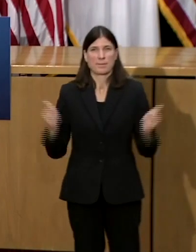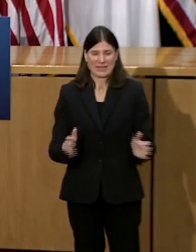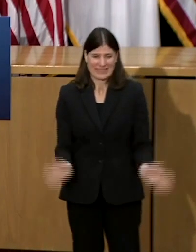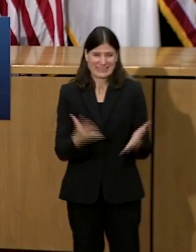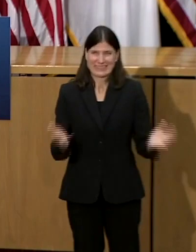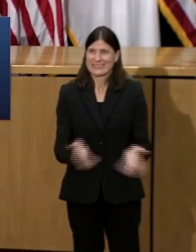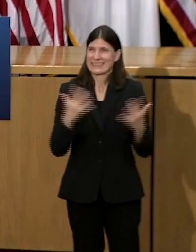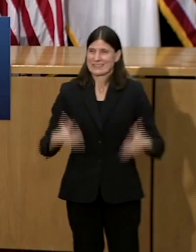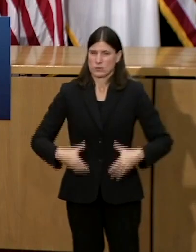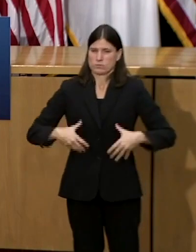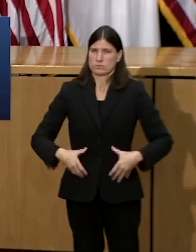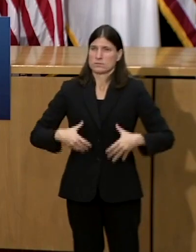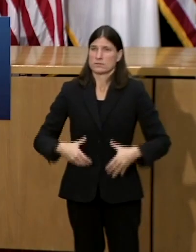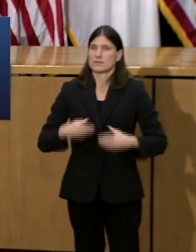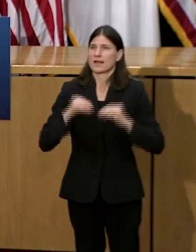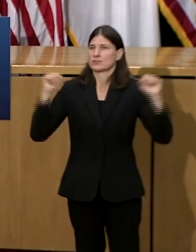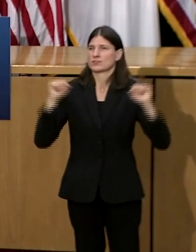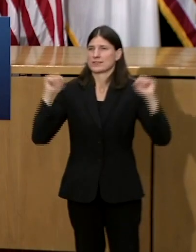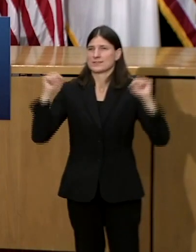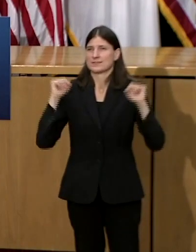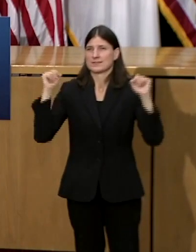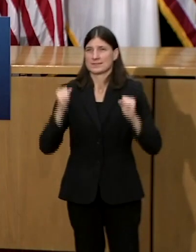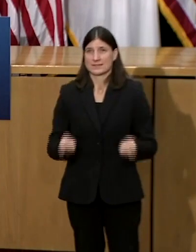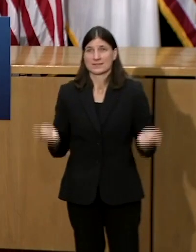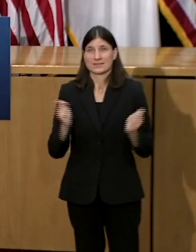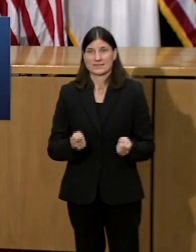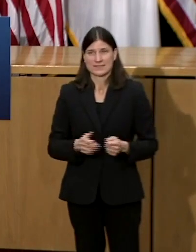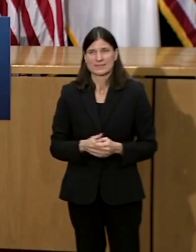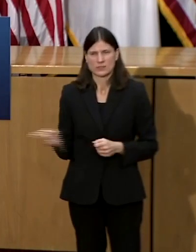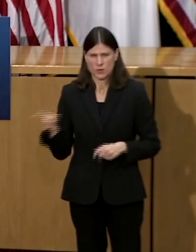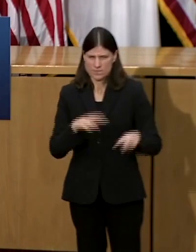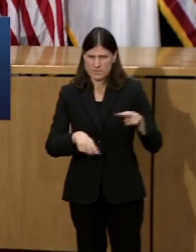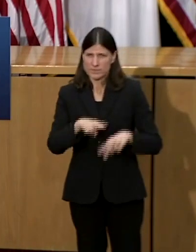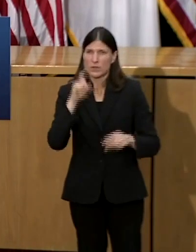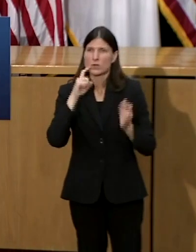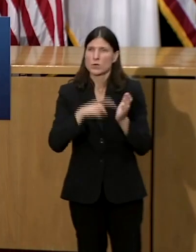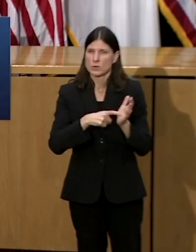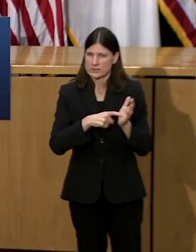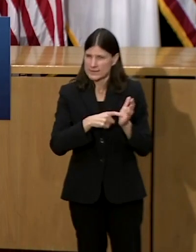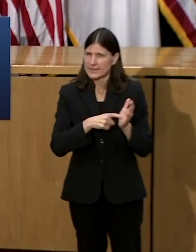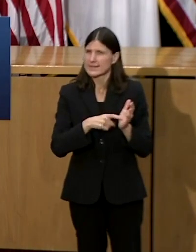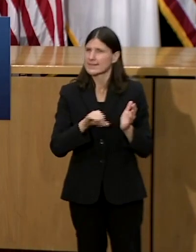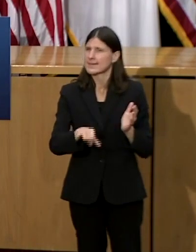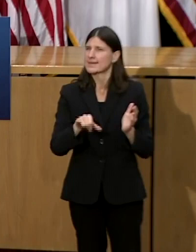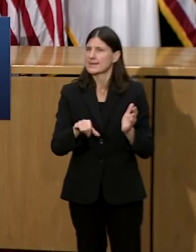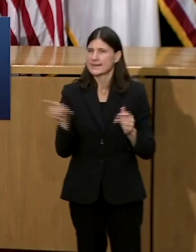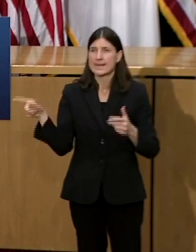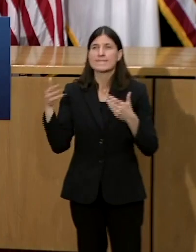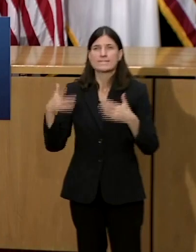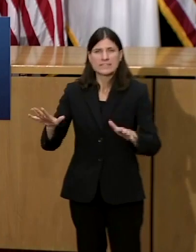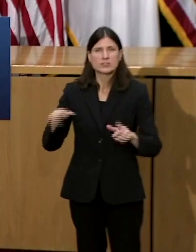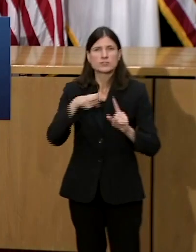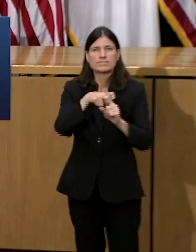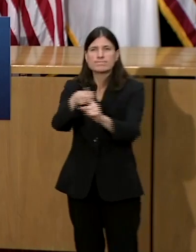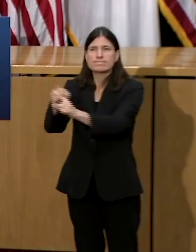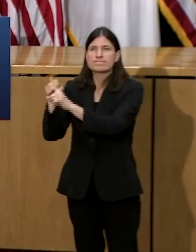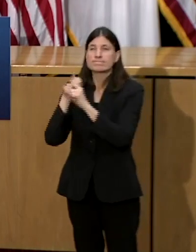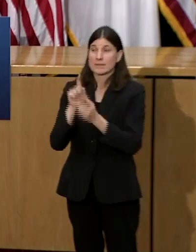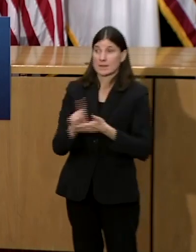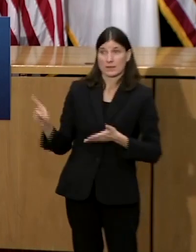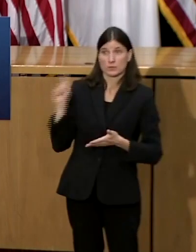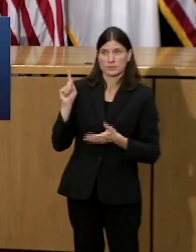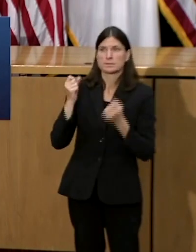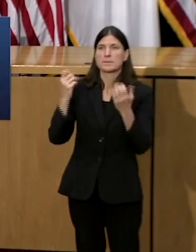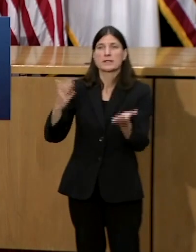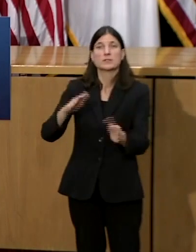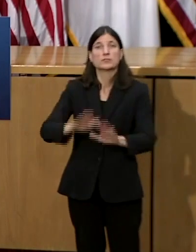week, I heard yet again from a pediatric intensive care specialist who told me that their hospital census is consistently